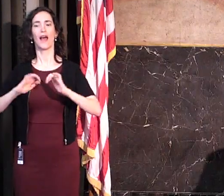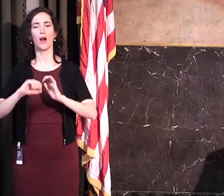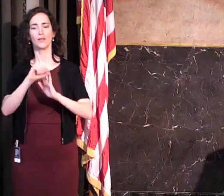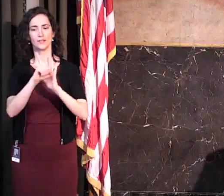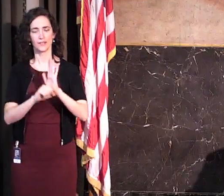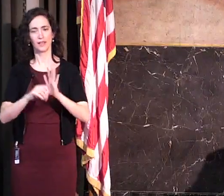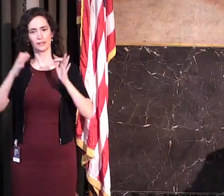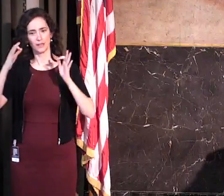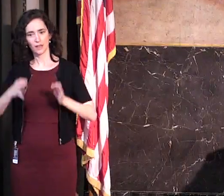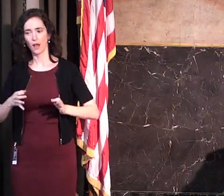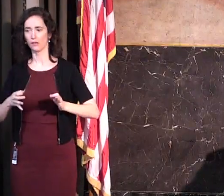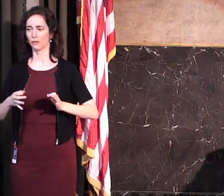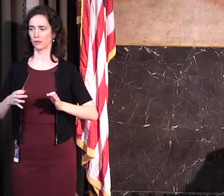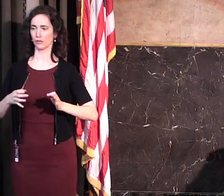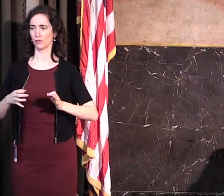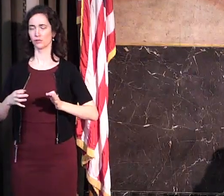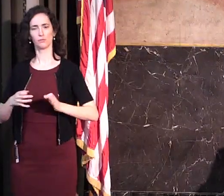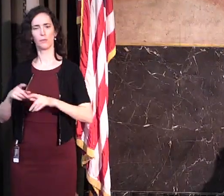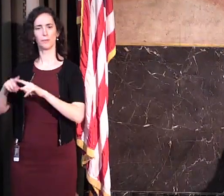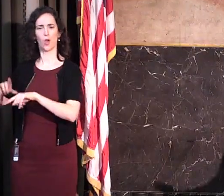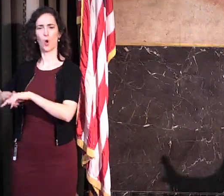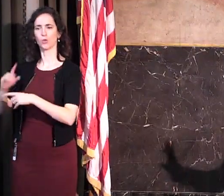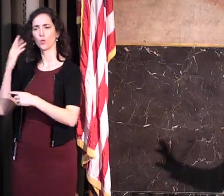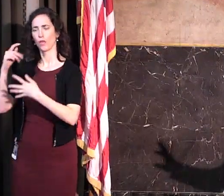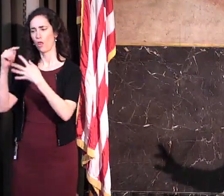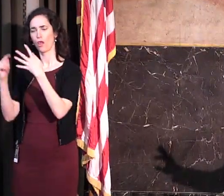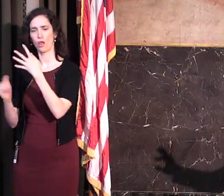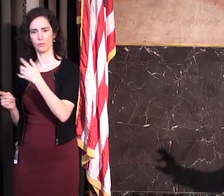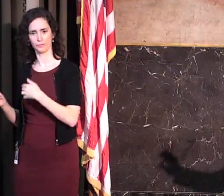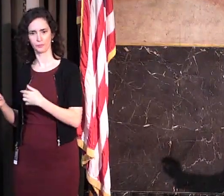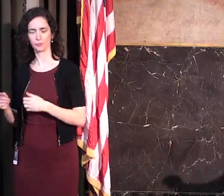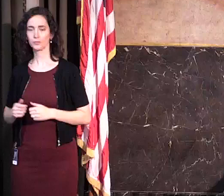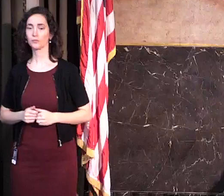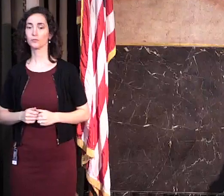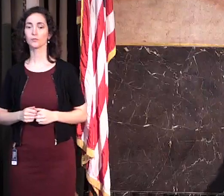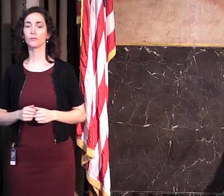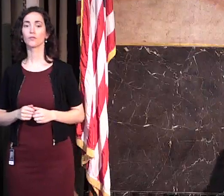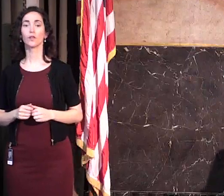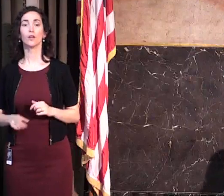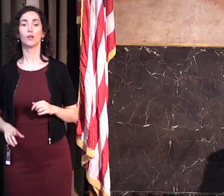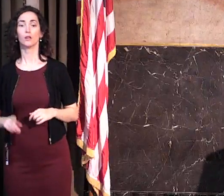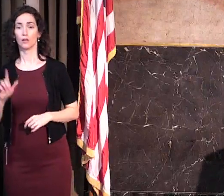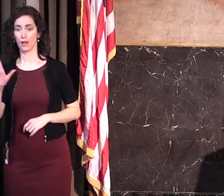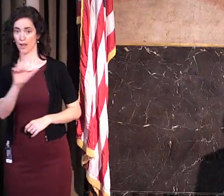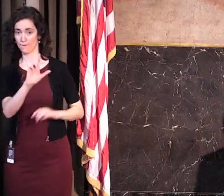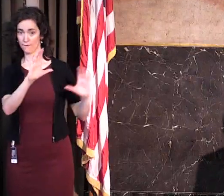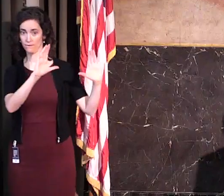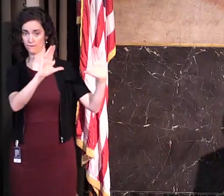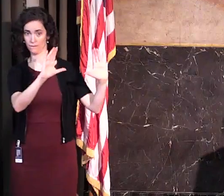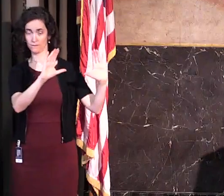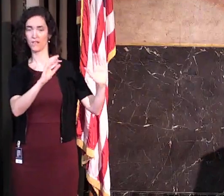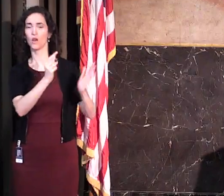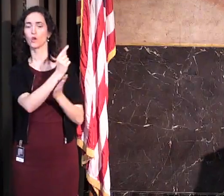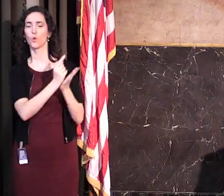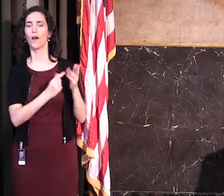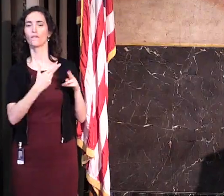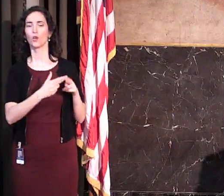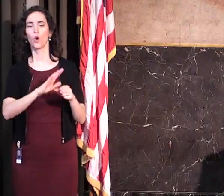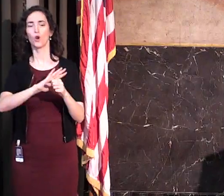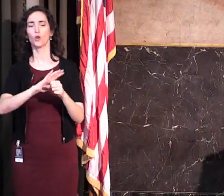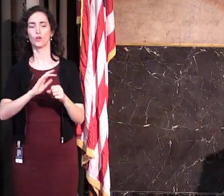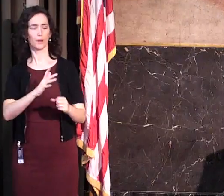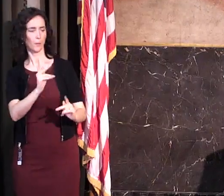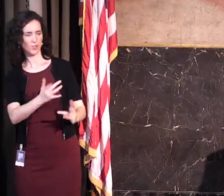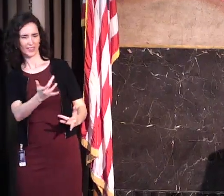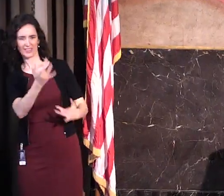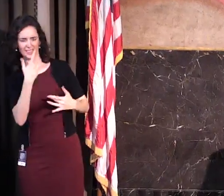take you through each of the 9 regions quickly, but let me walk you through this. On the top left, you see a graph of what we call COVID-like